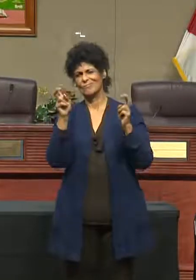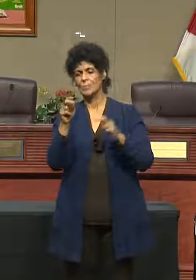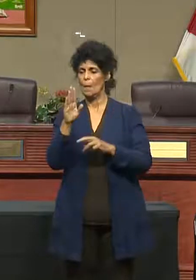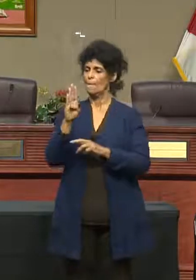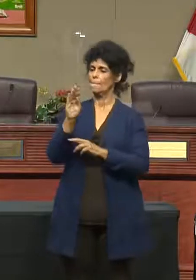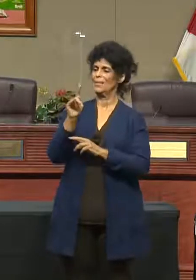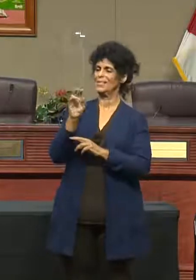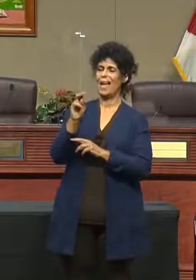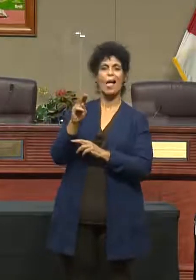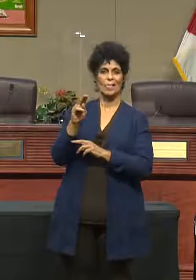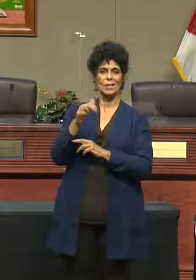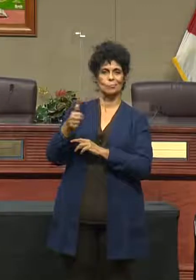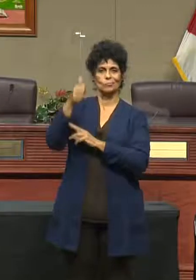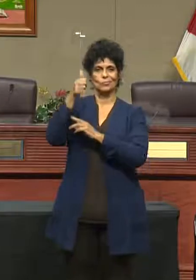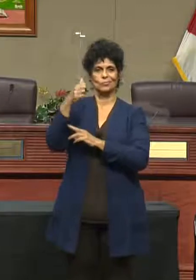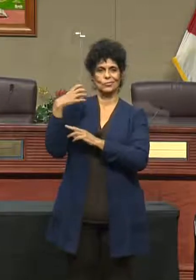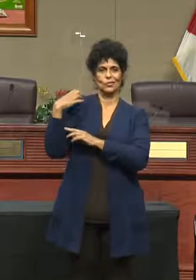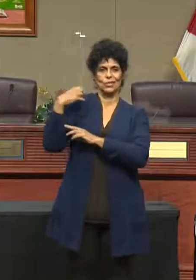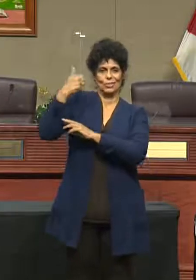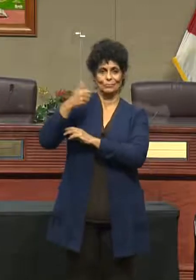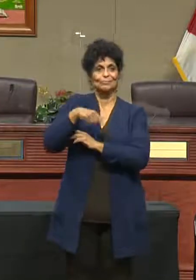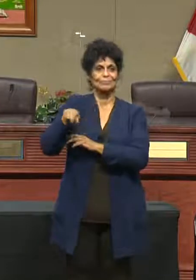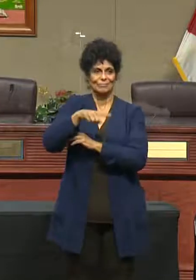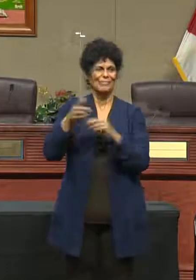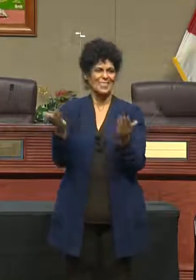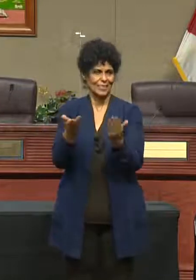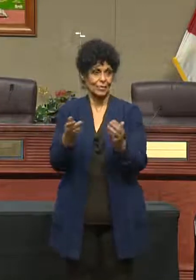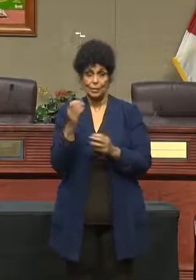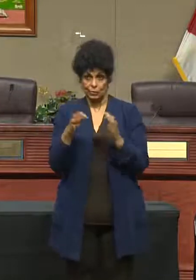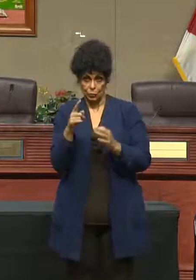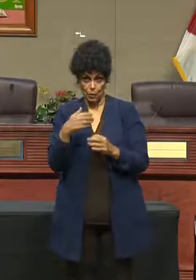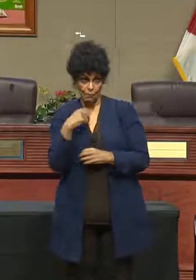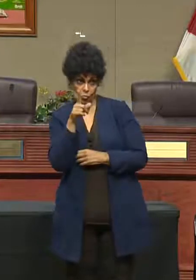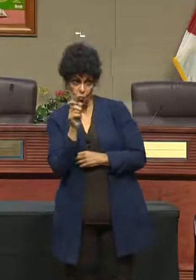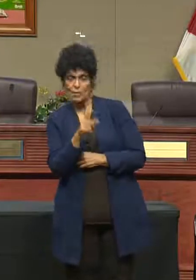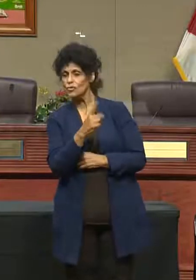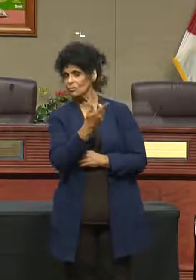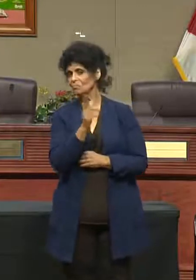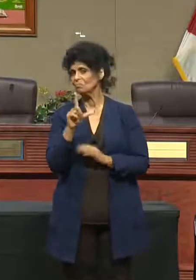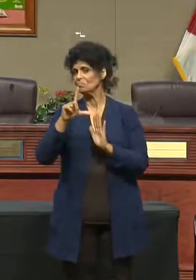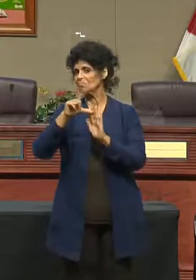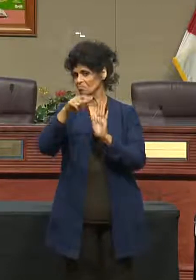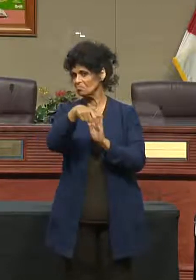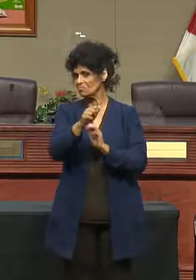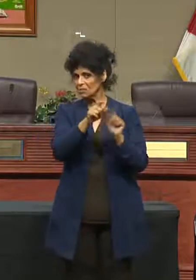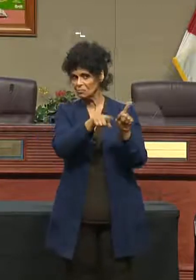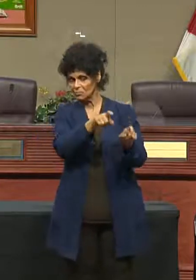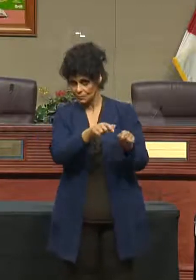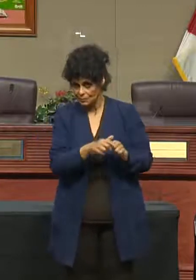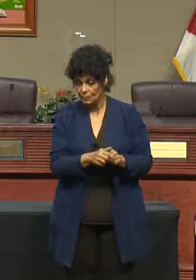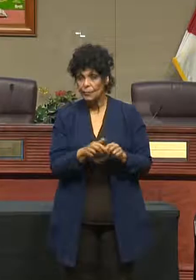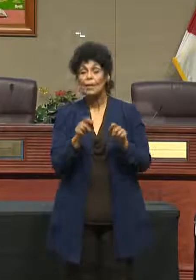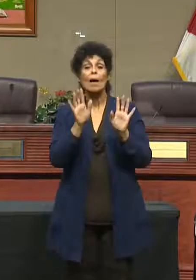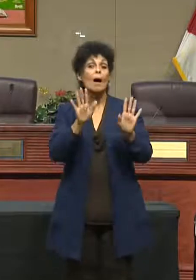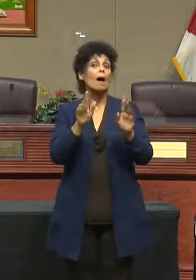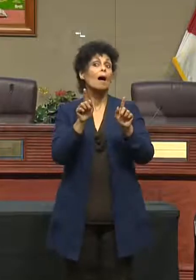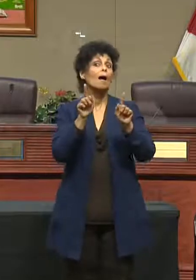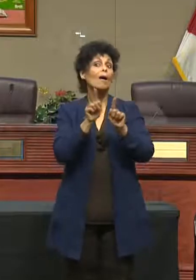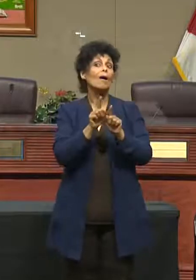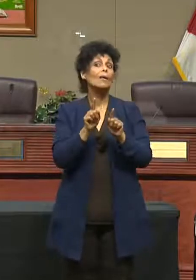helps to operate the program should you have any questions. Also, I want to talk about a program that we're doing